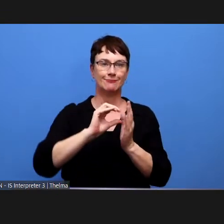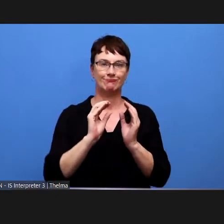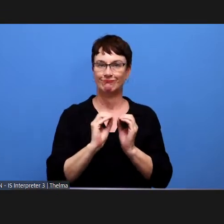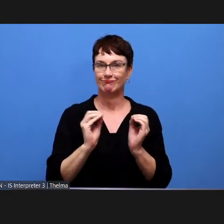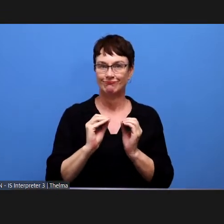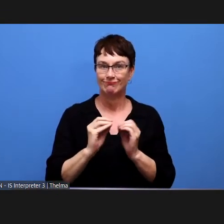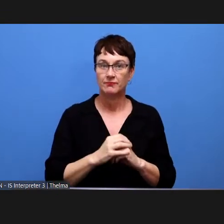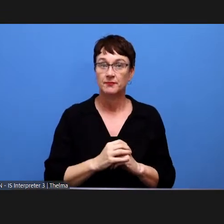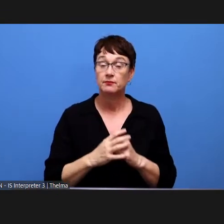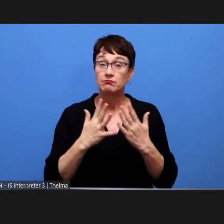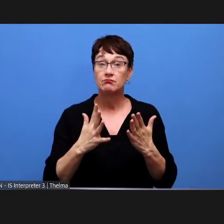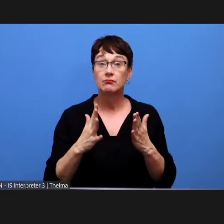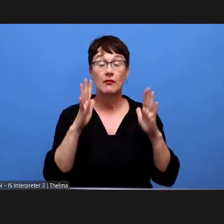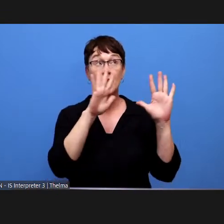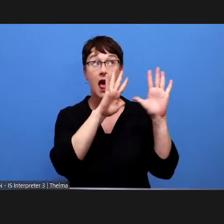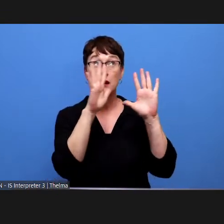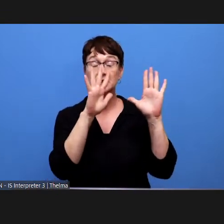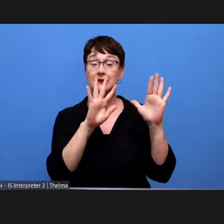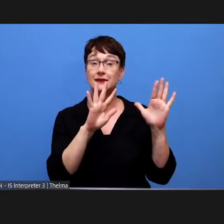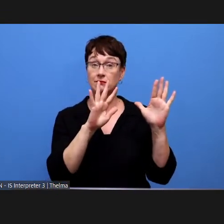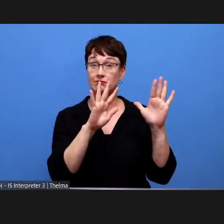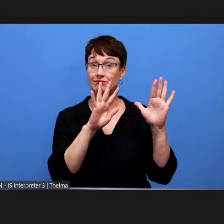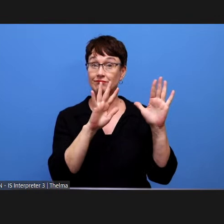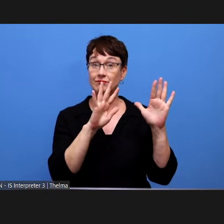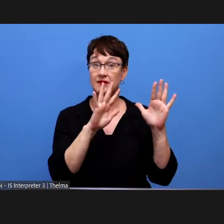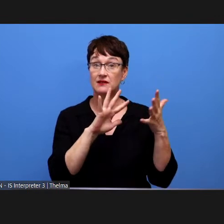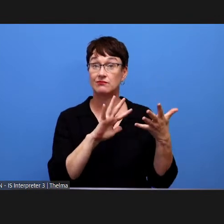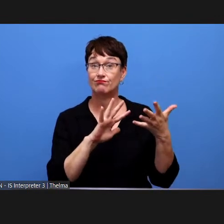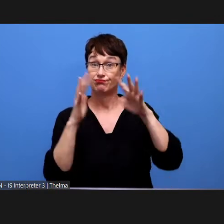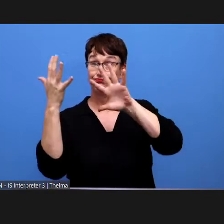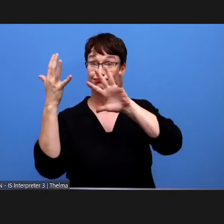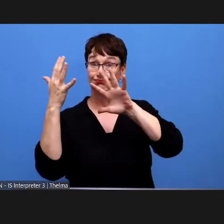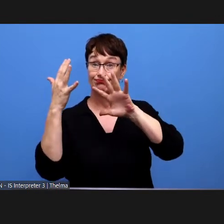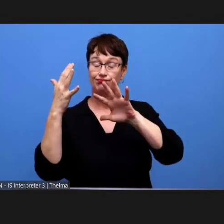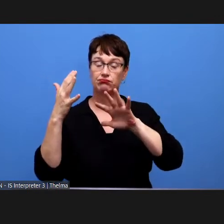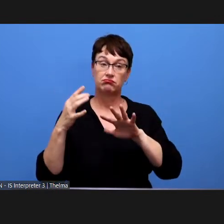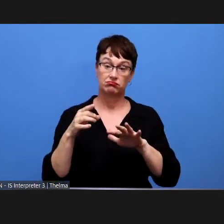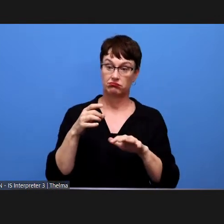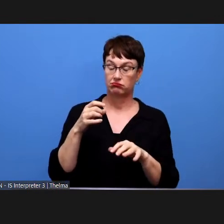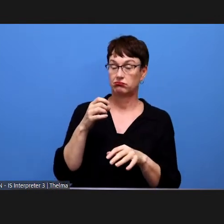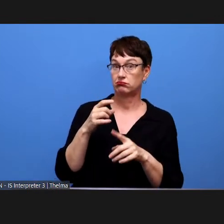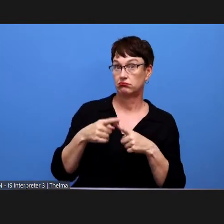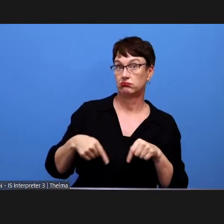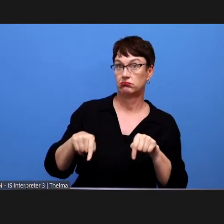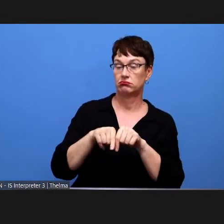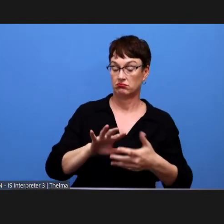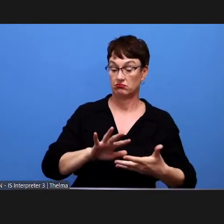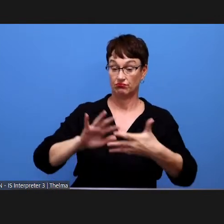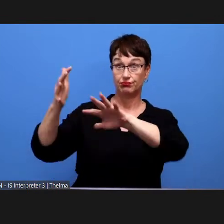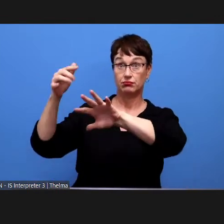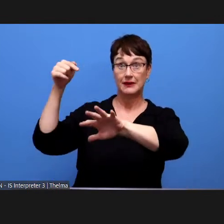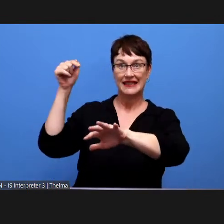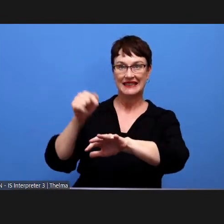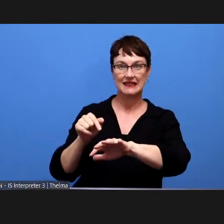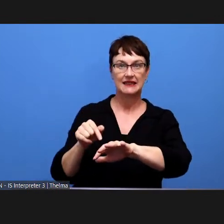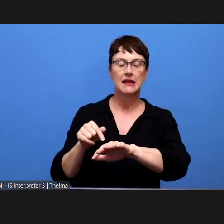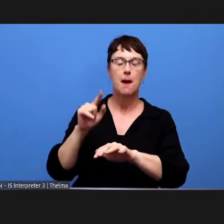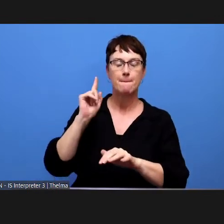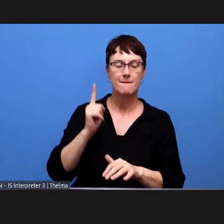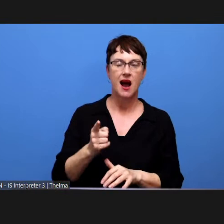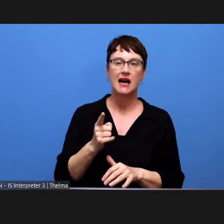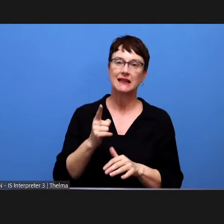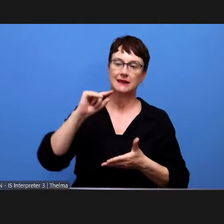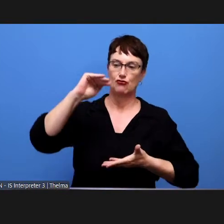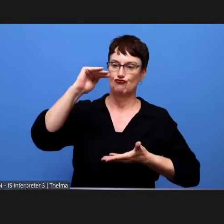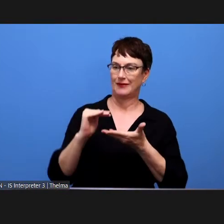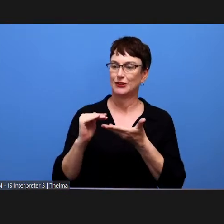The other proposal that came from the floor was the consideration of virtual water when we're talking about